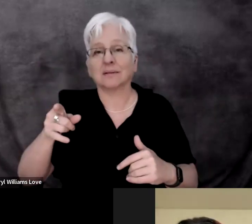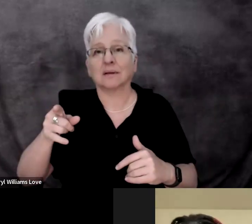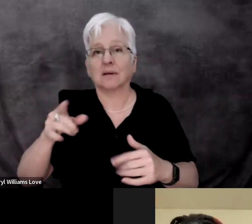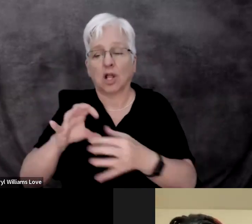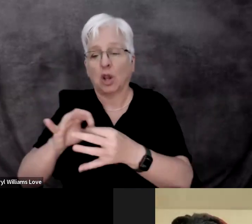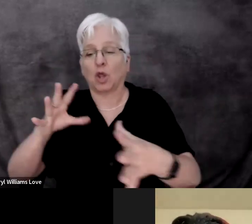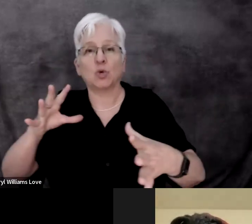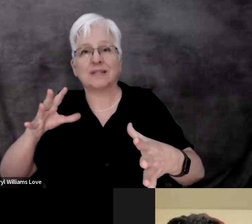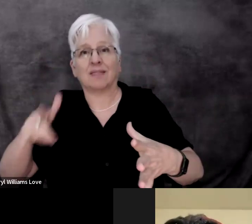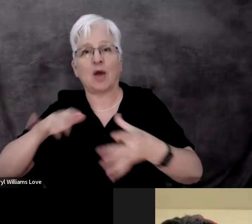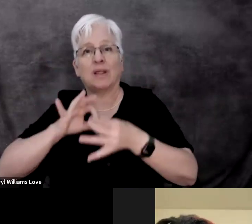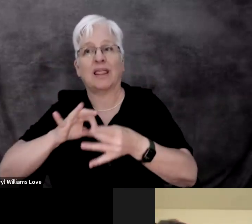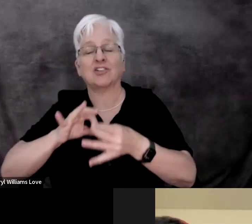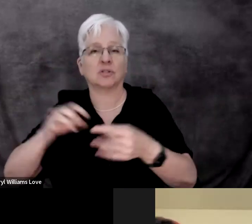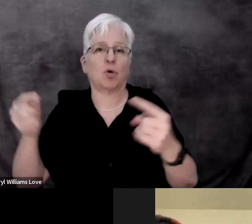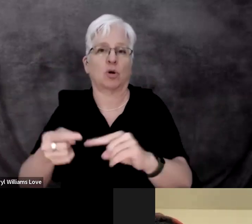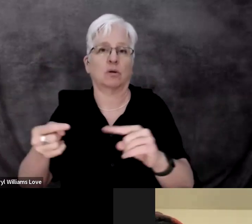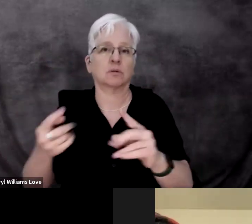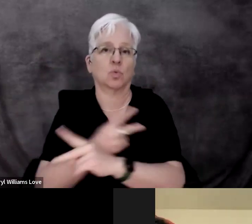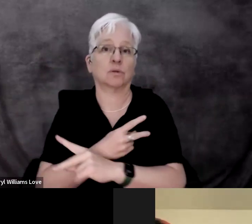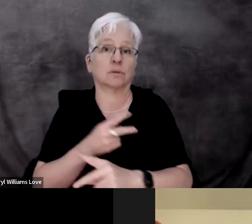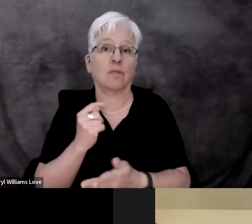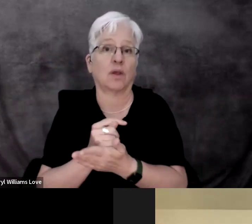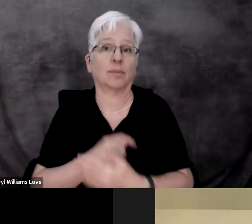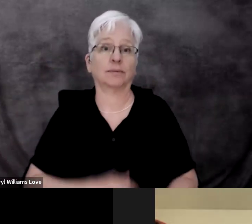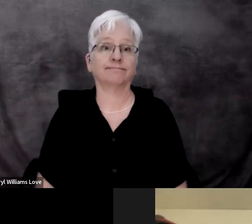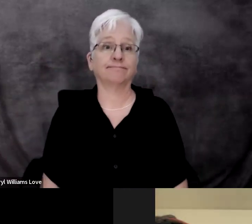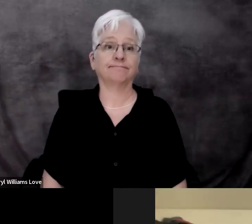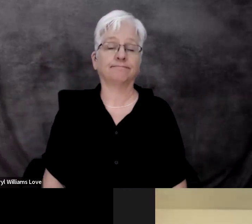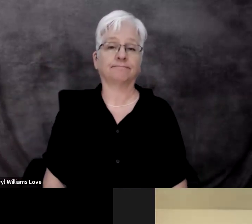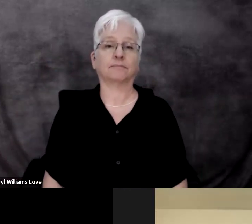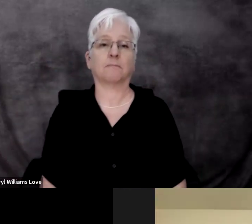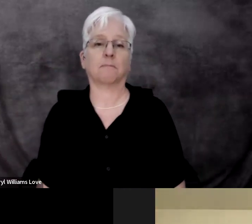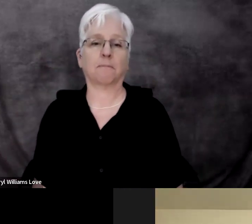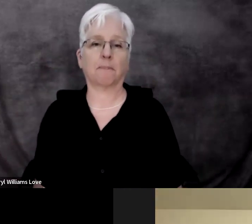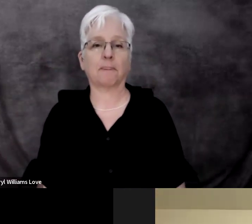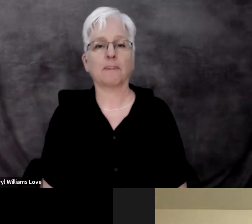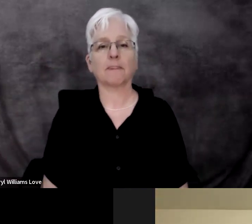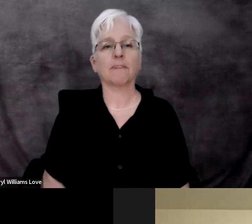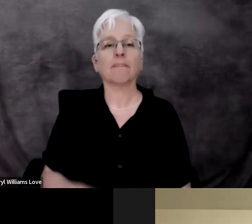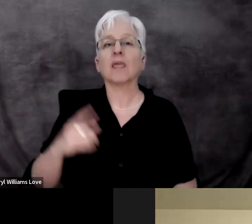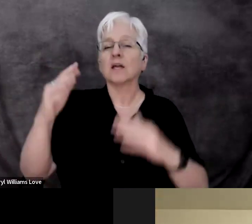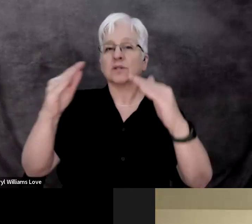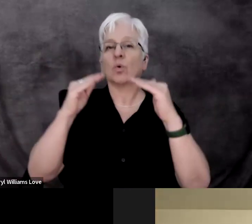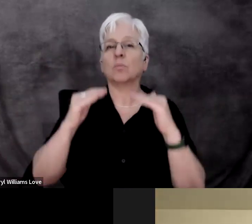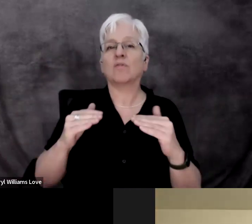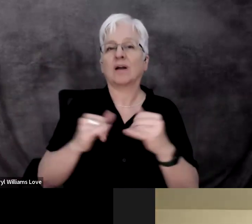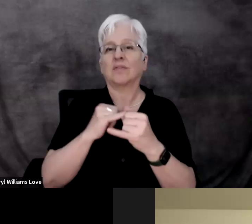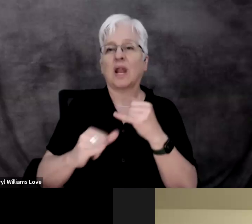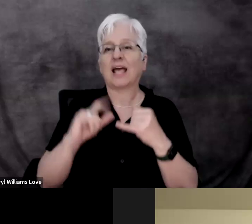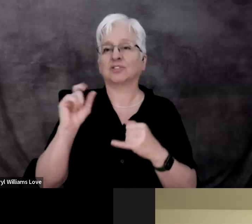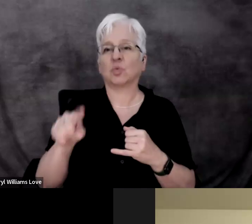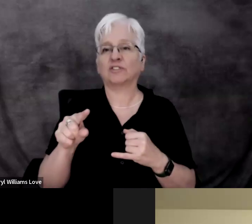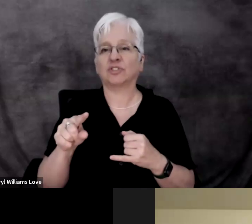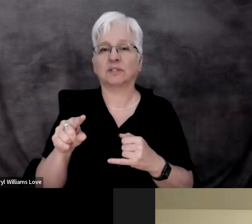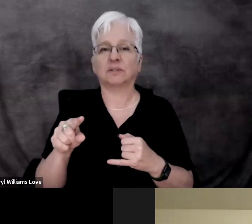Great, thanks, Jermaine. I'm gonna summarize that question real quick so we can move on to the last question, which we'll start with Jim since he got